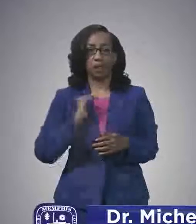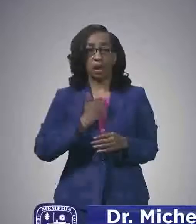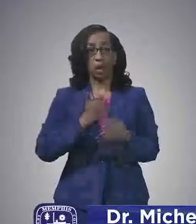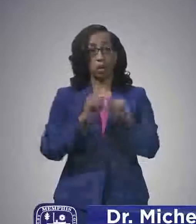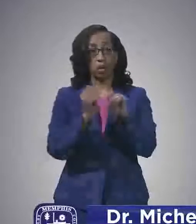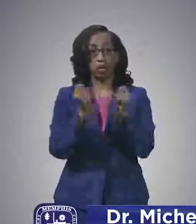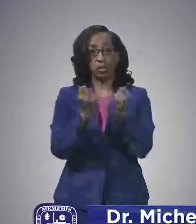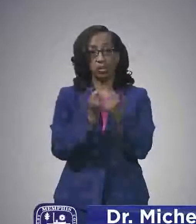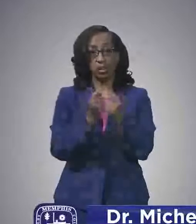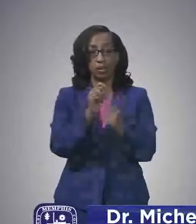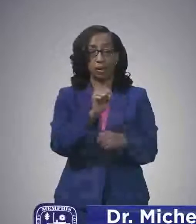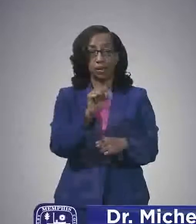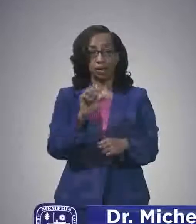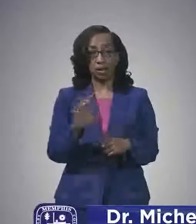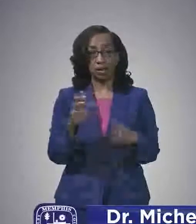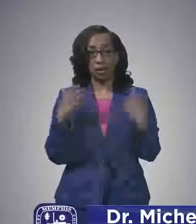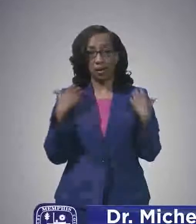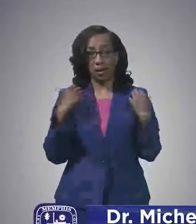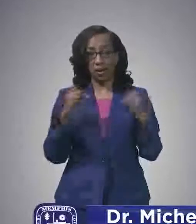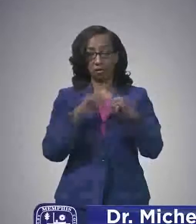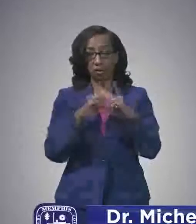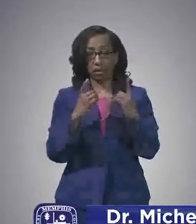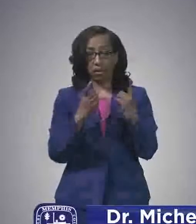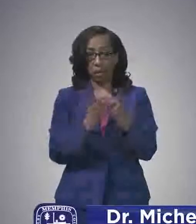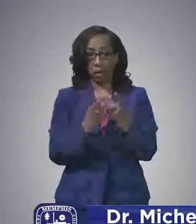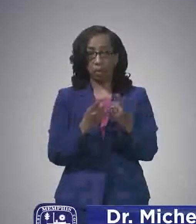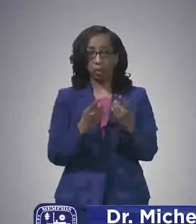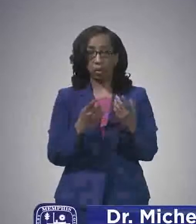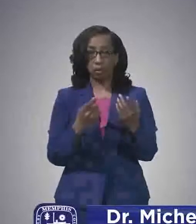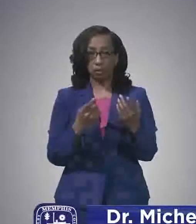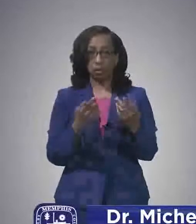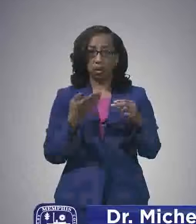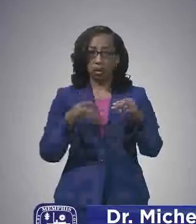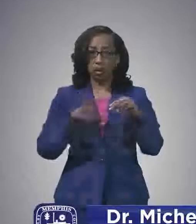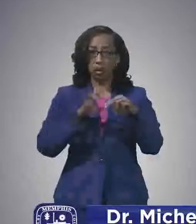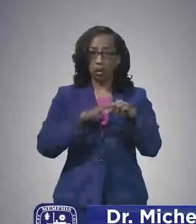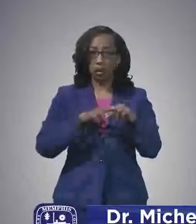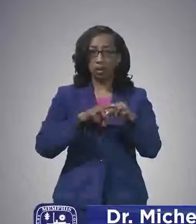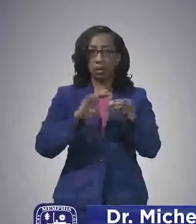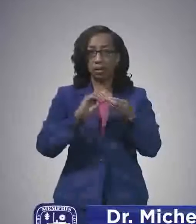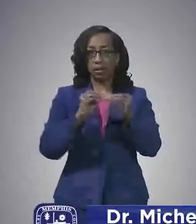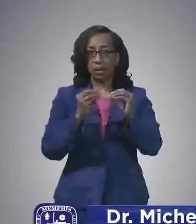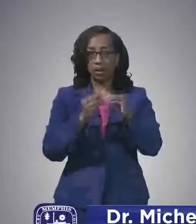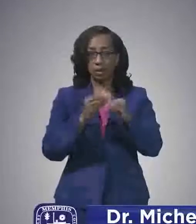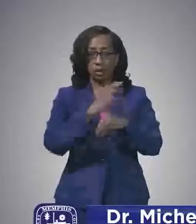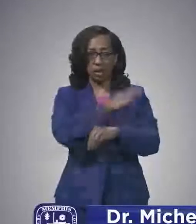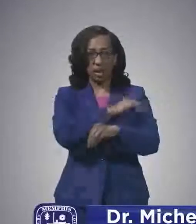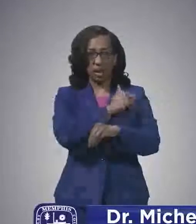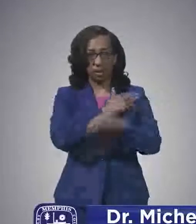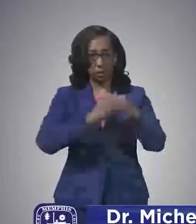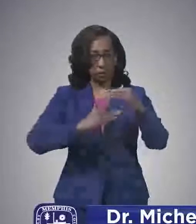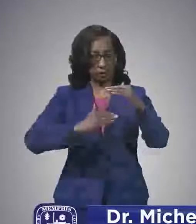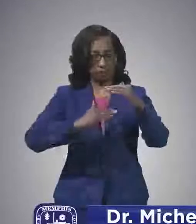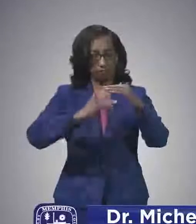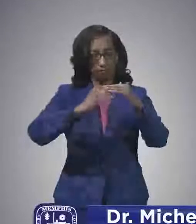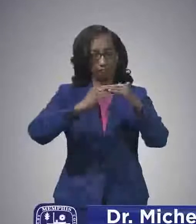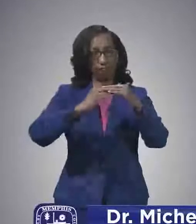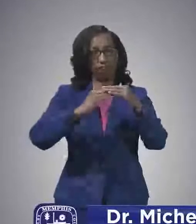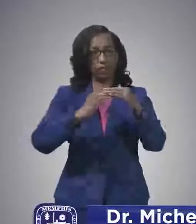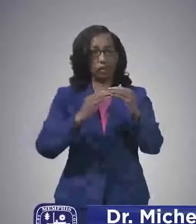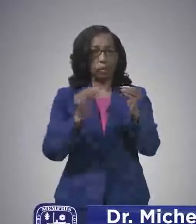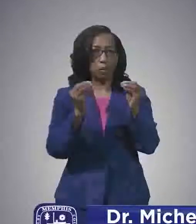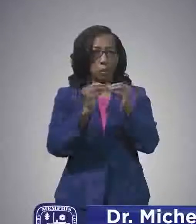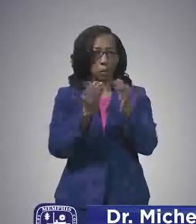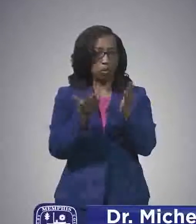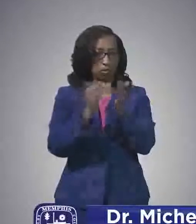Health Department to start ramping up and making sure that we get those numbers out more frequently. As you